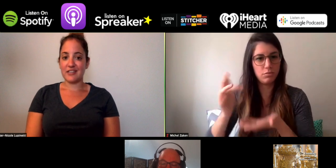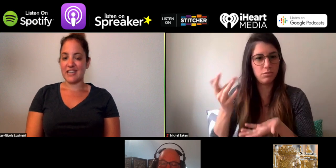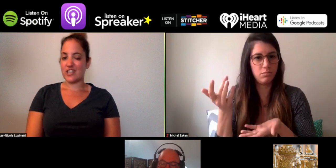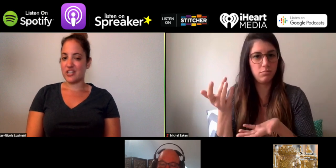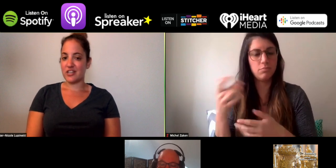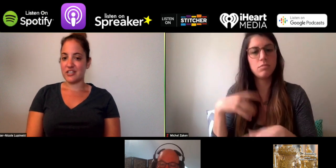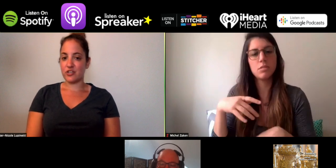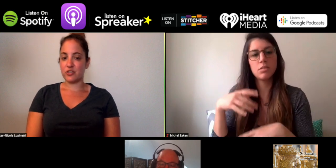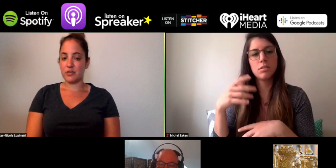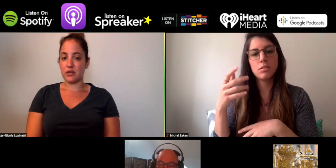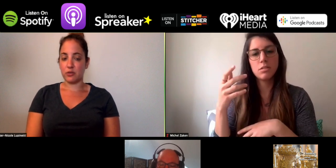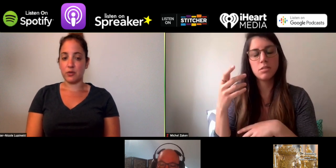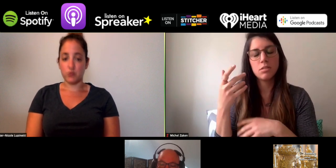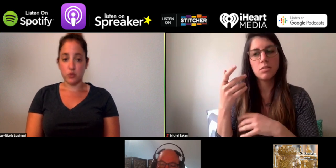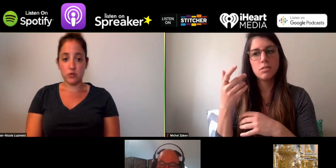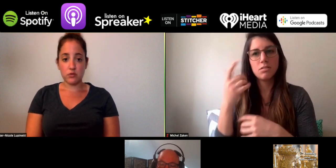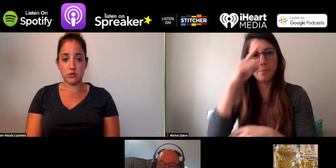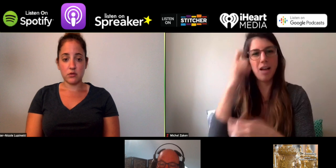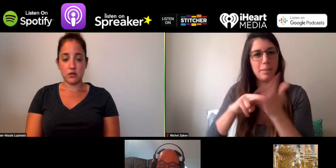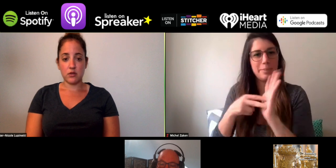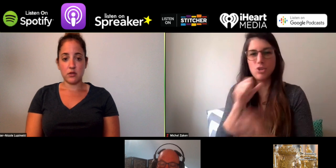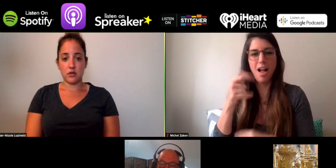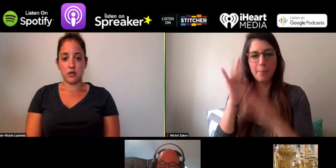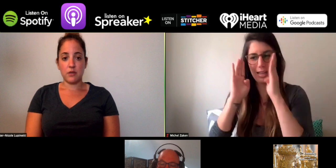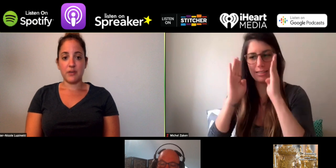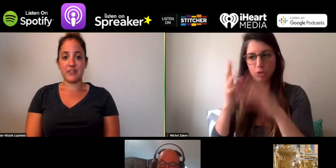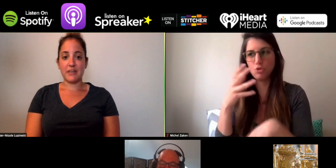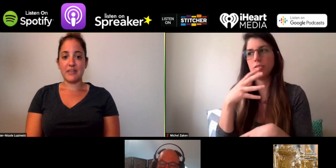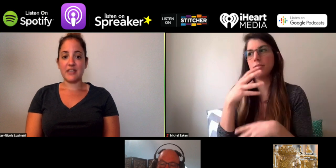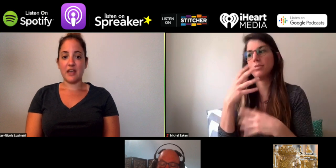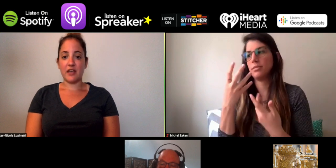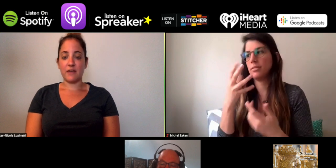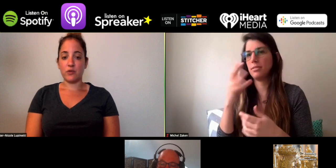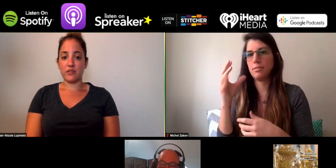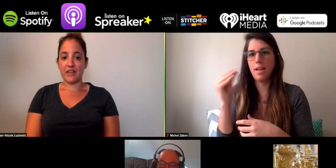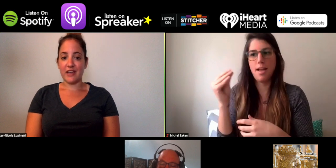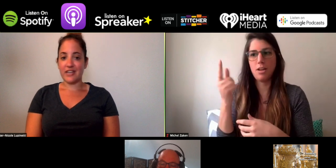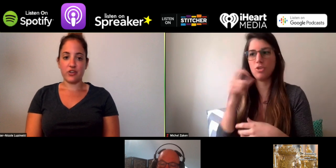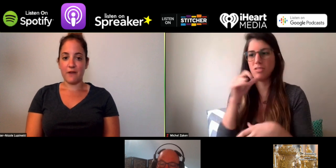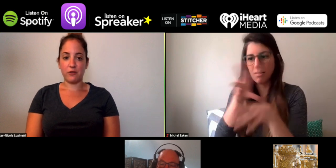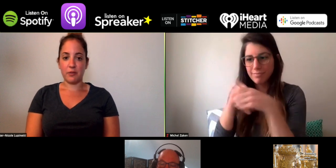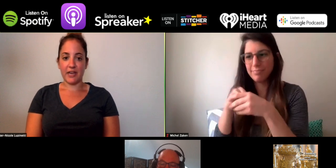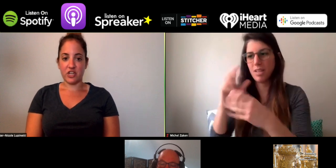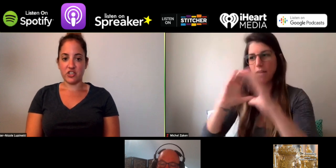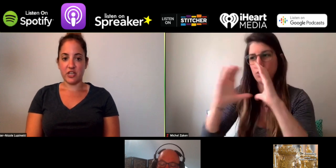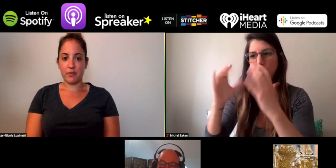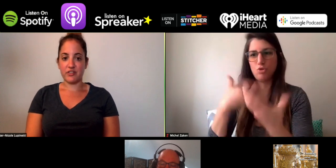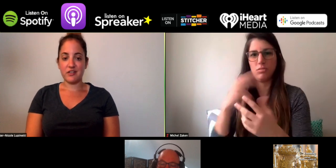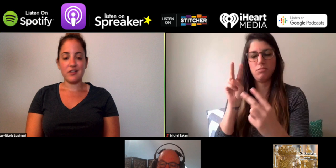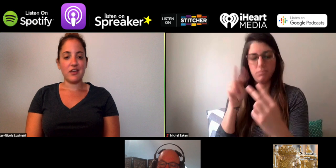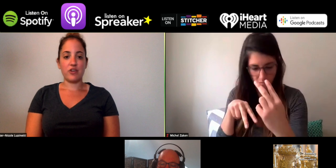contact, that's actually considered to be a little bit rude, because that means that if you lose eye contact, you're not fully paying attention